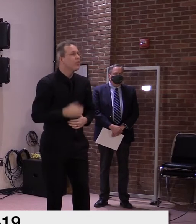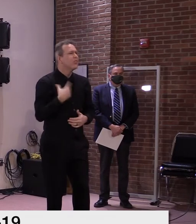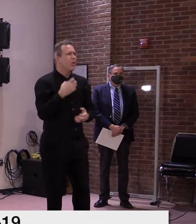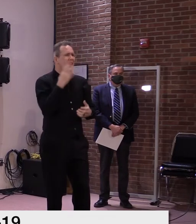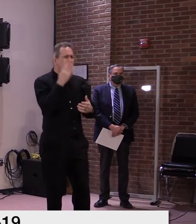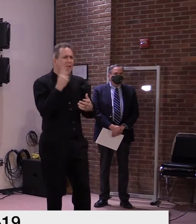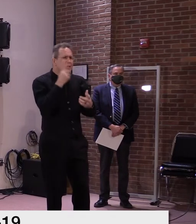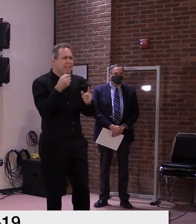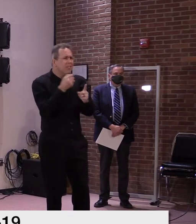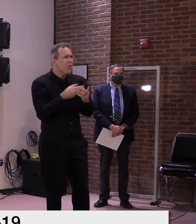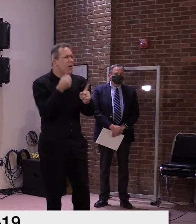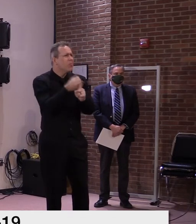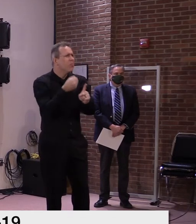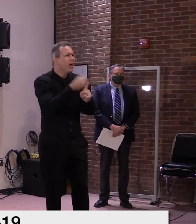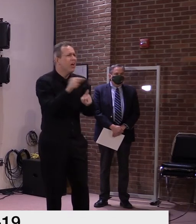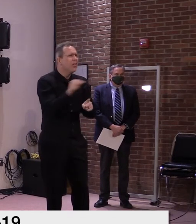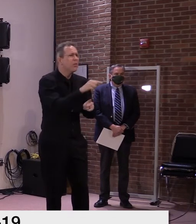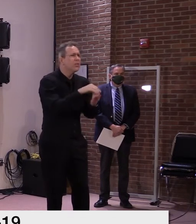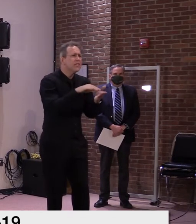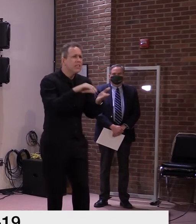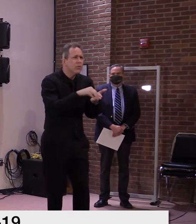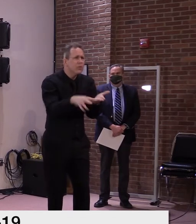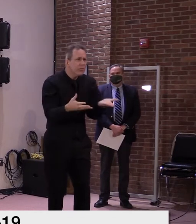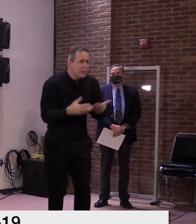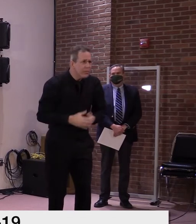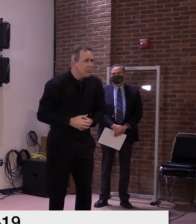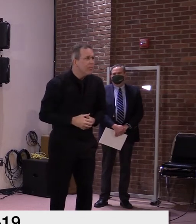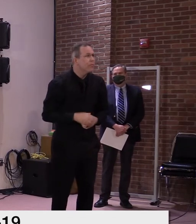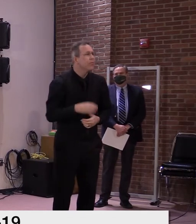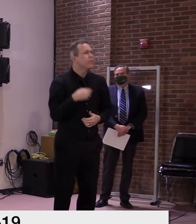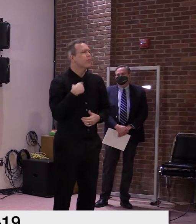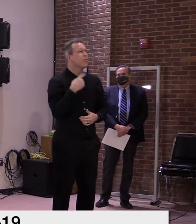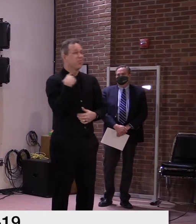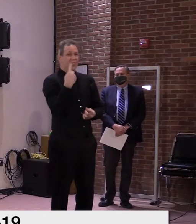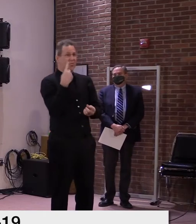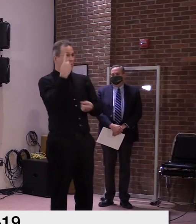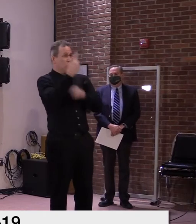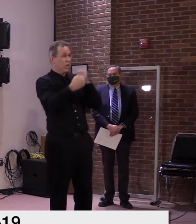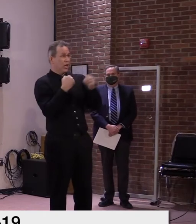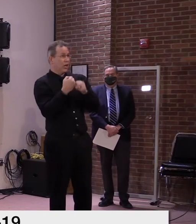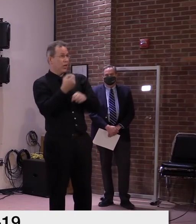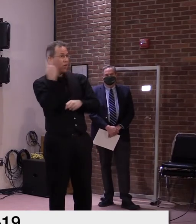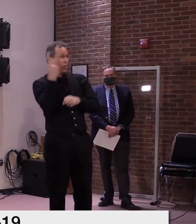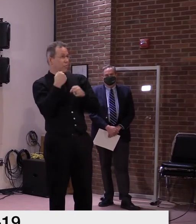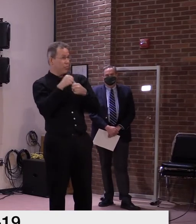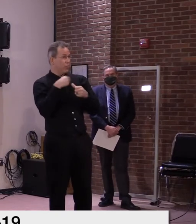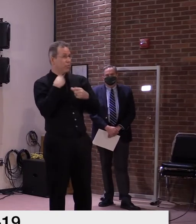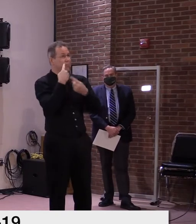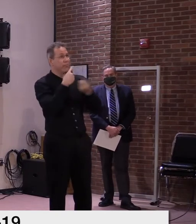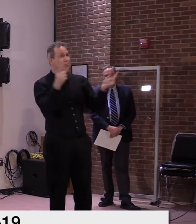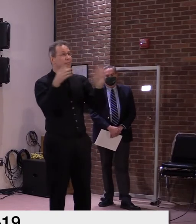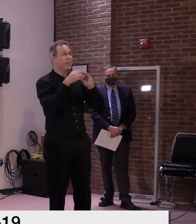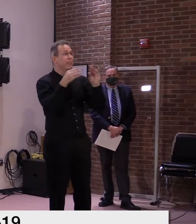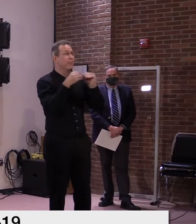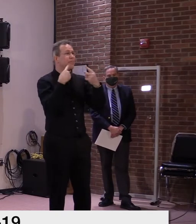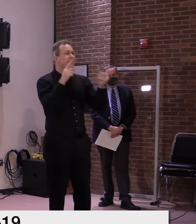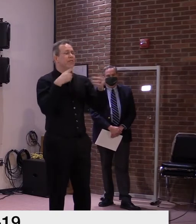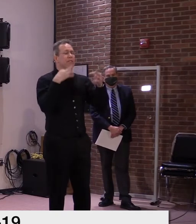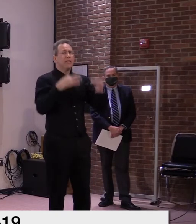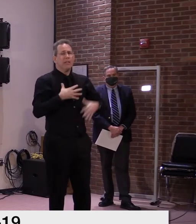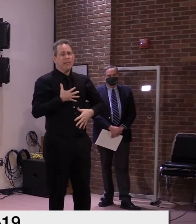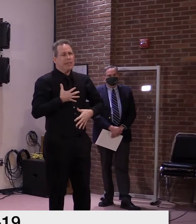It was nearly a year ago when I made the very tough decision to close in-person learning at our